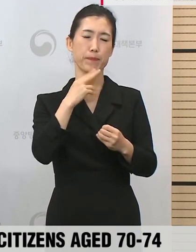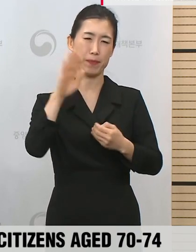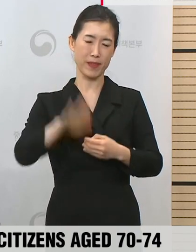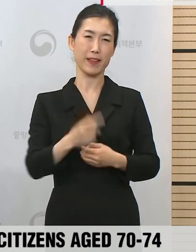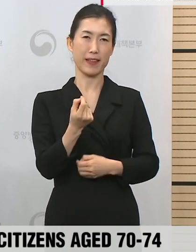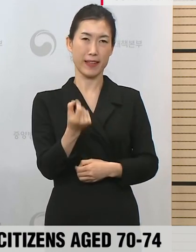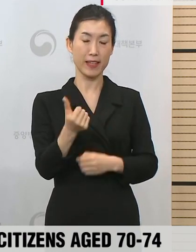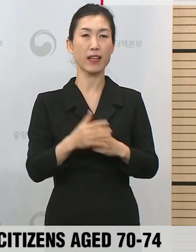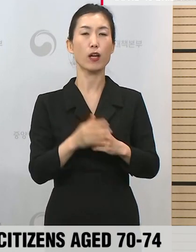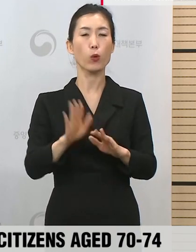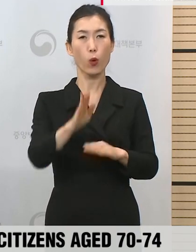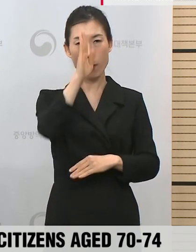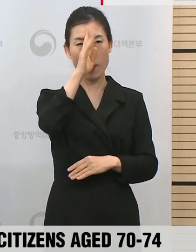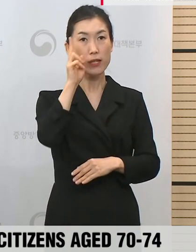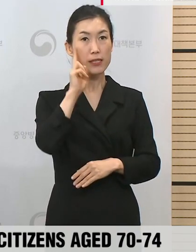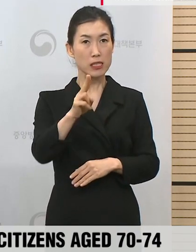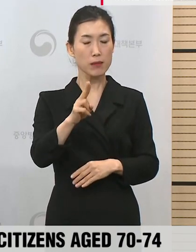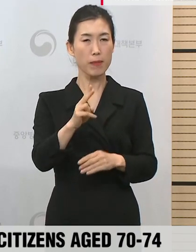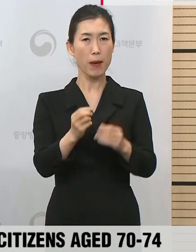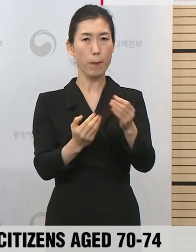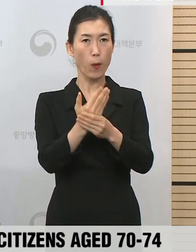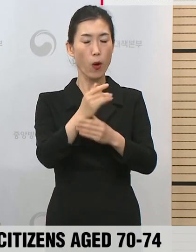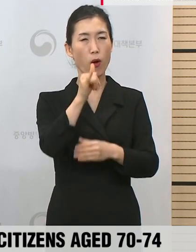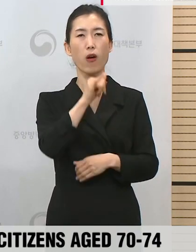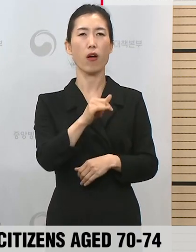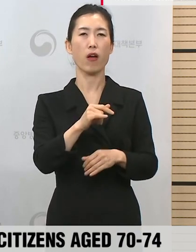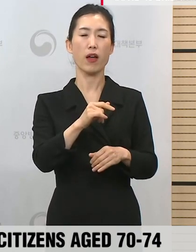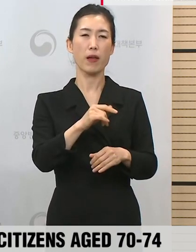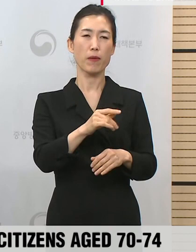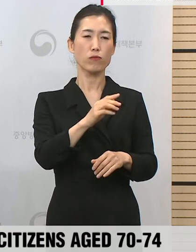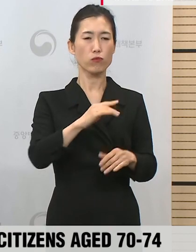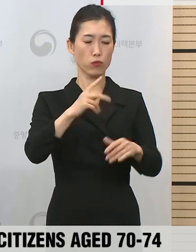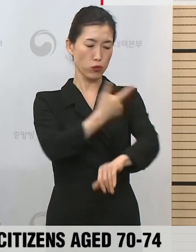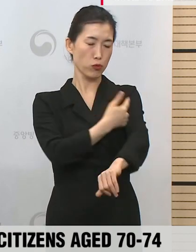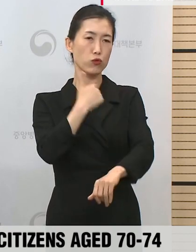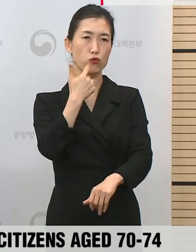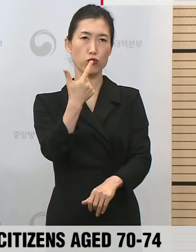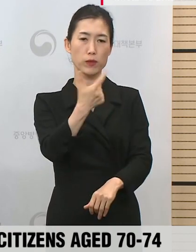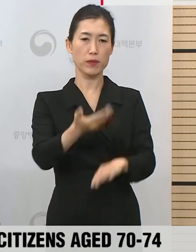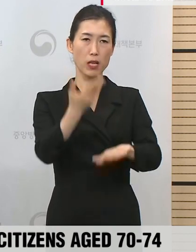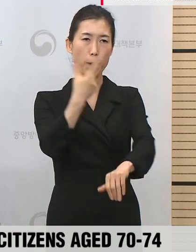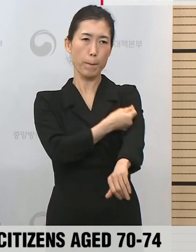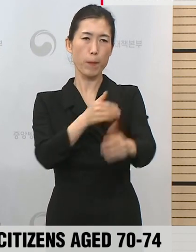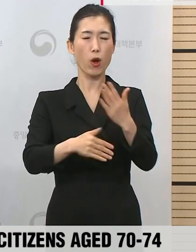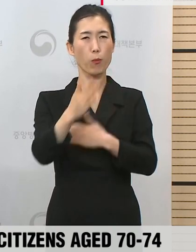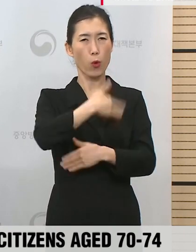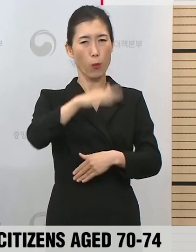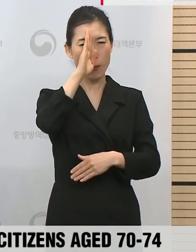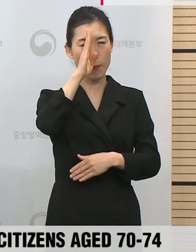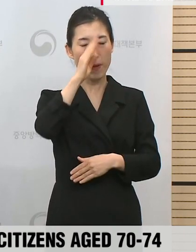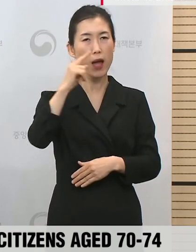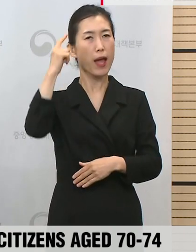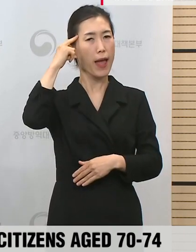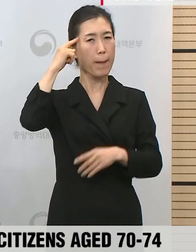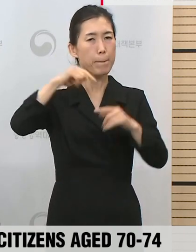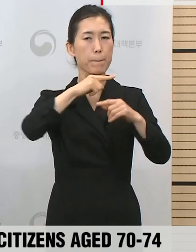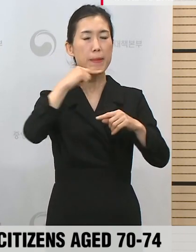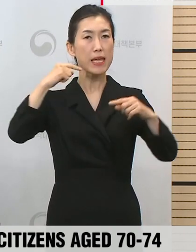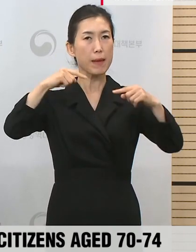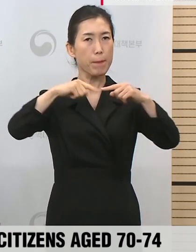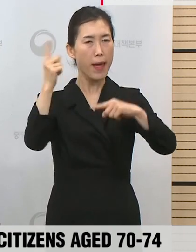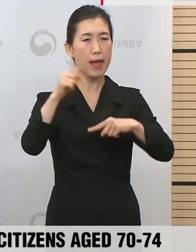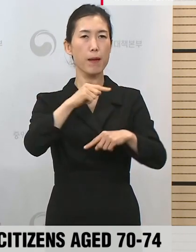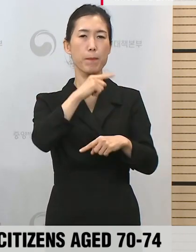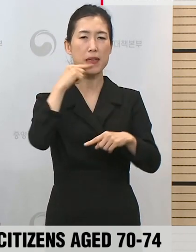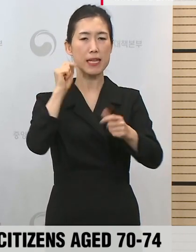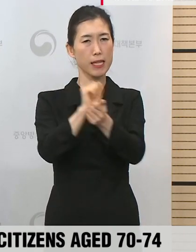after inoculation is only about 0.1%. And as for the severe cases, we see that most of